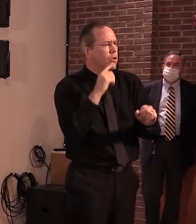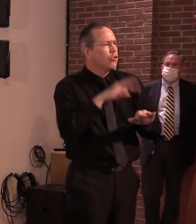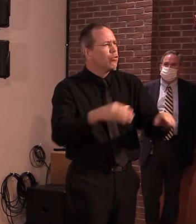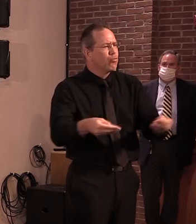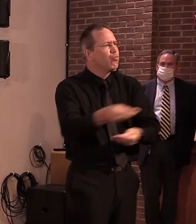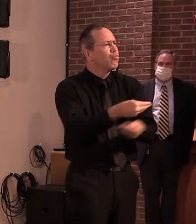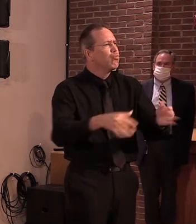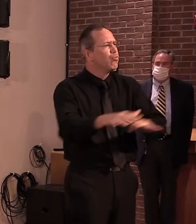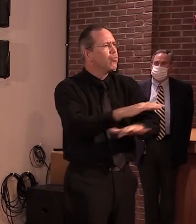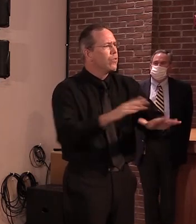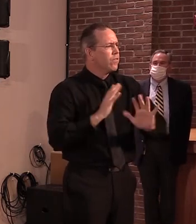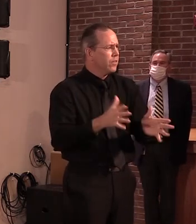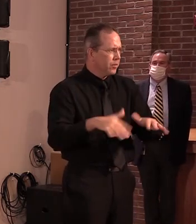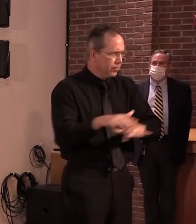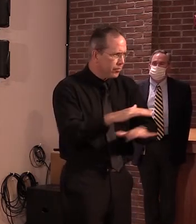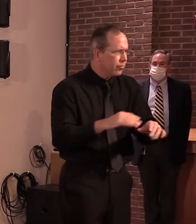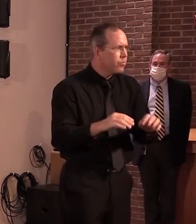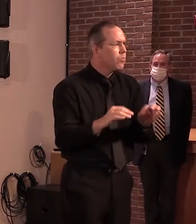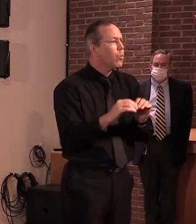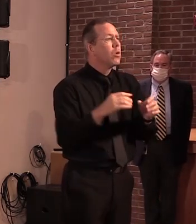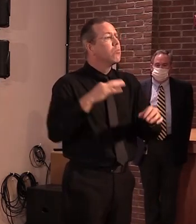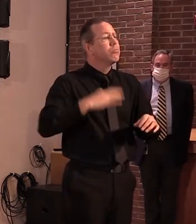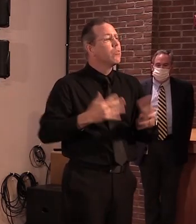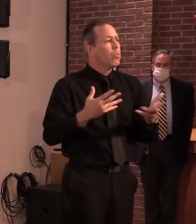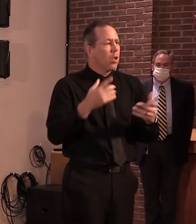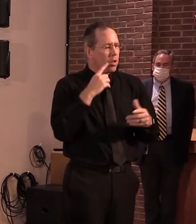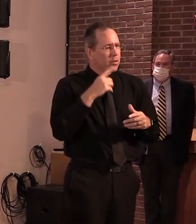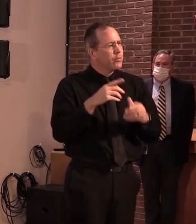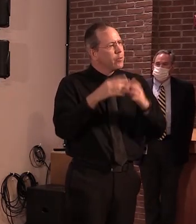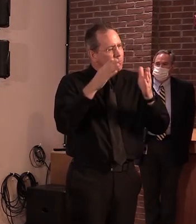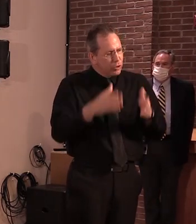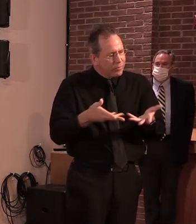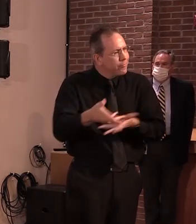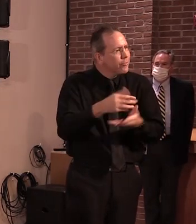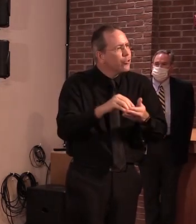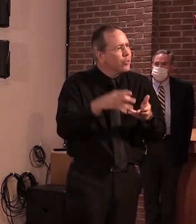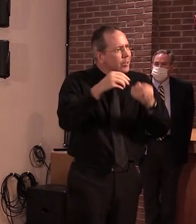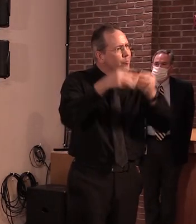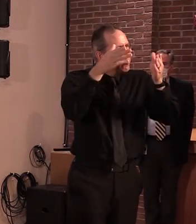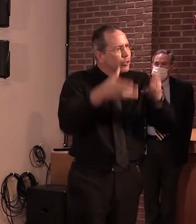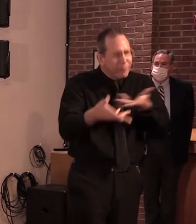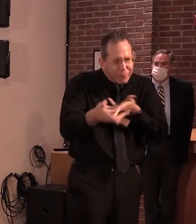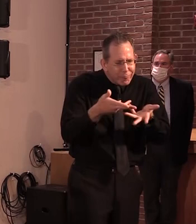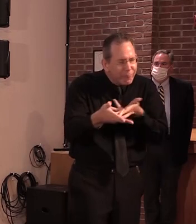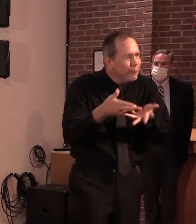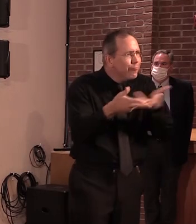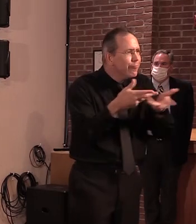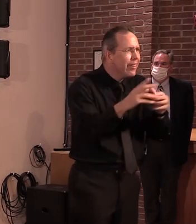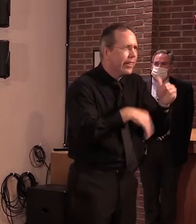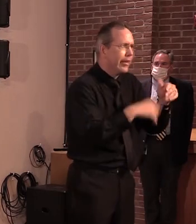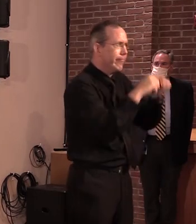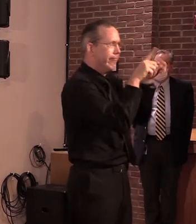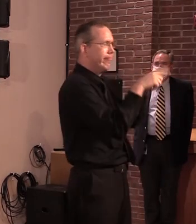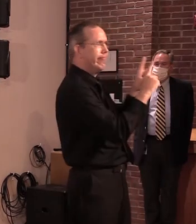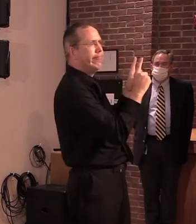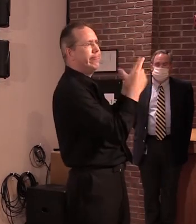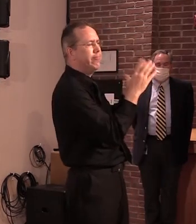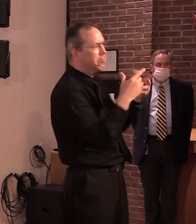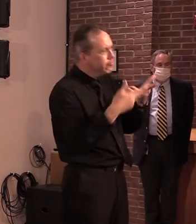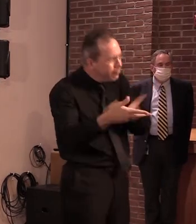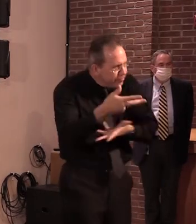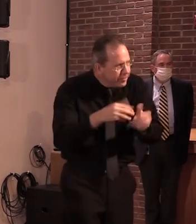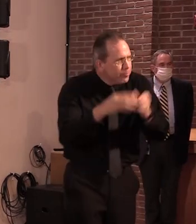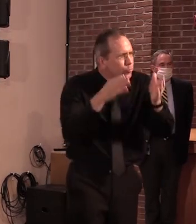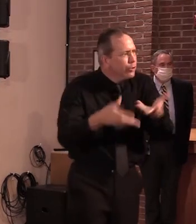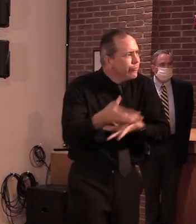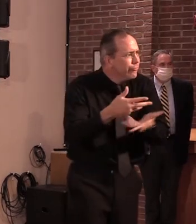learning. Number two, schools are a lot of things to a lot of people. Schools are where our children are educated, but